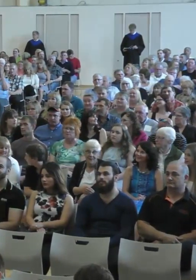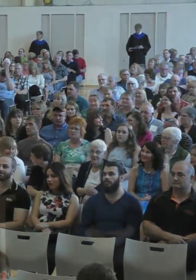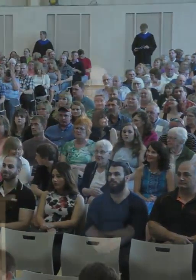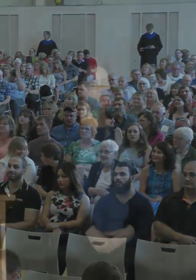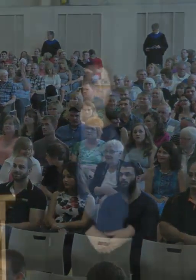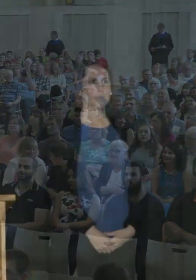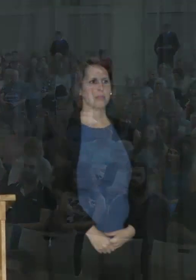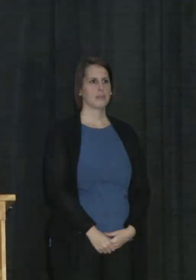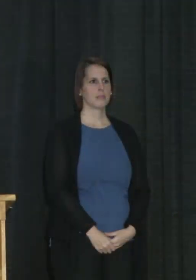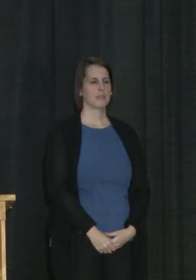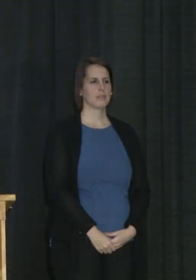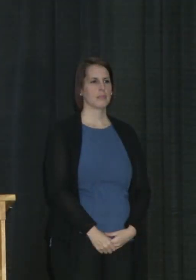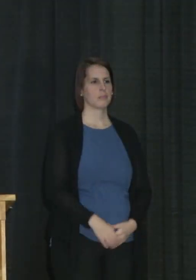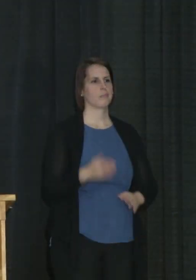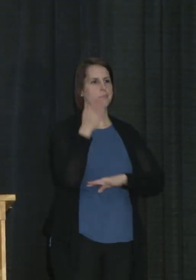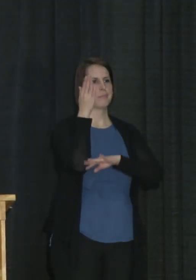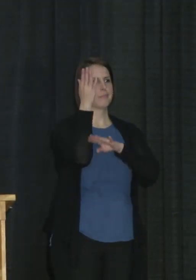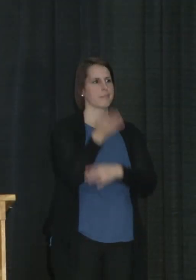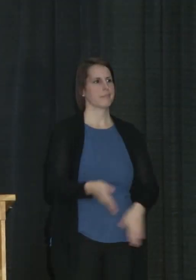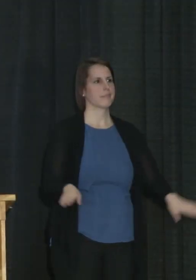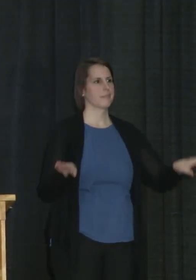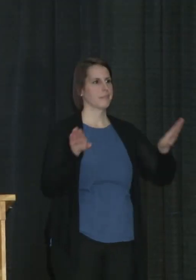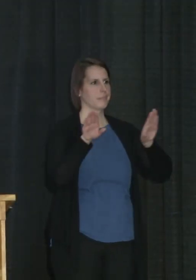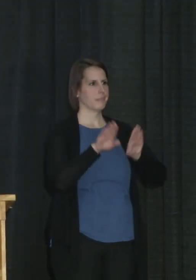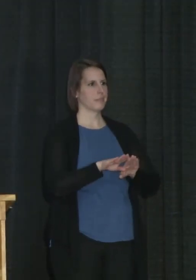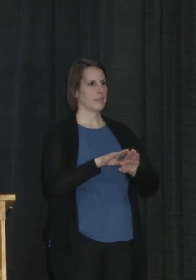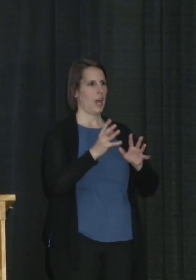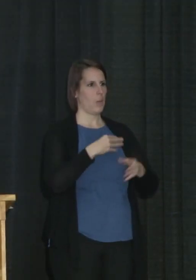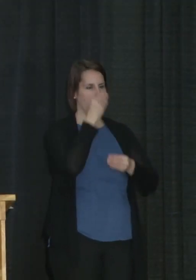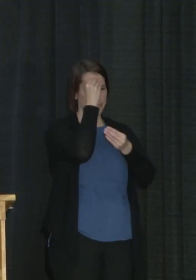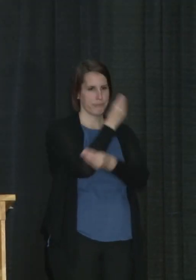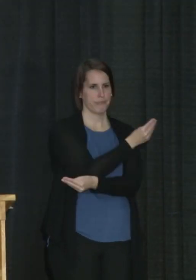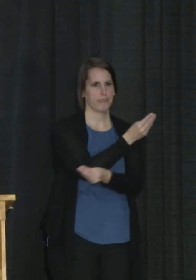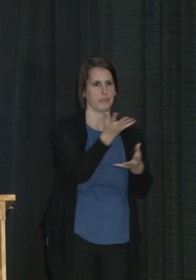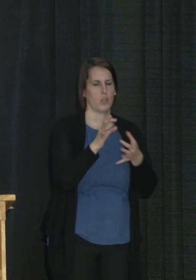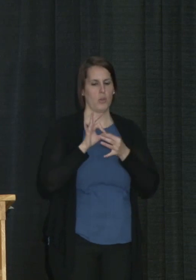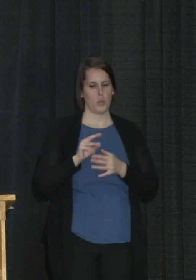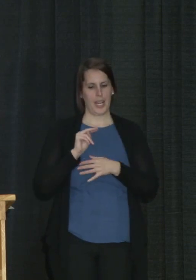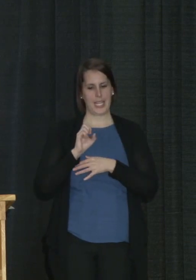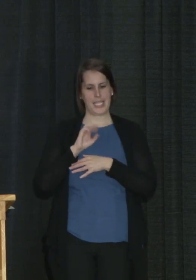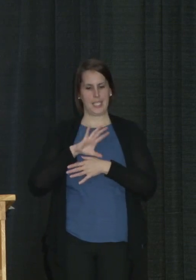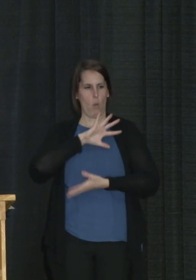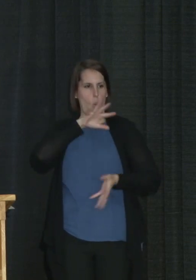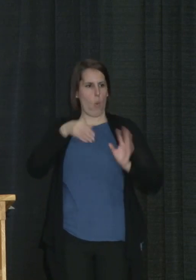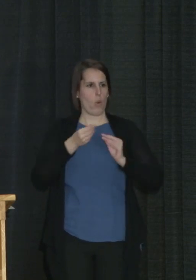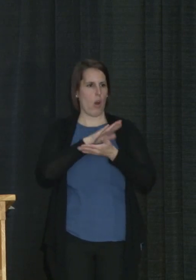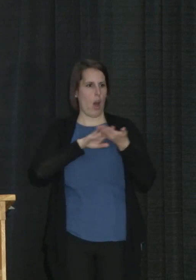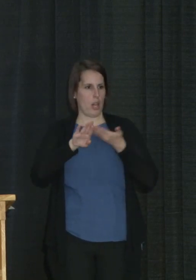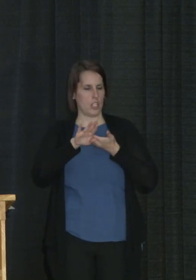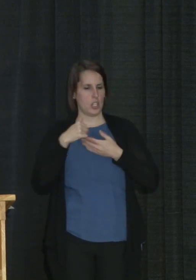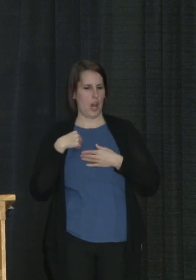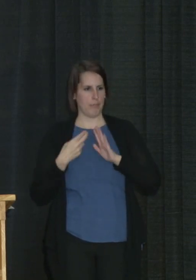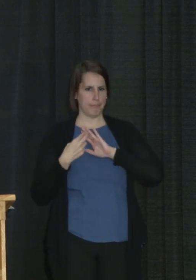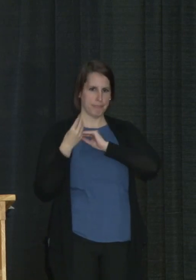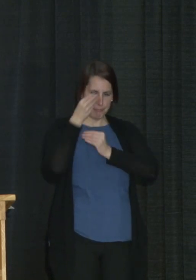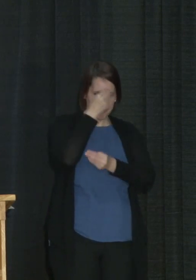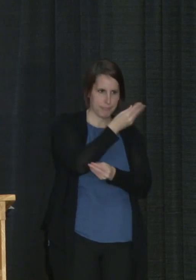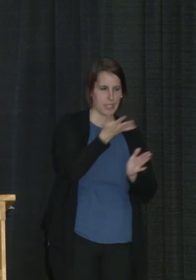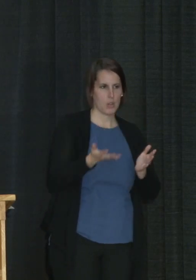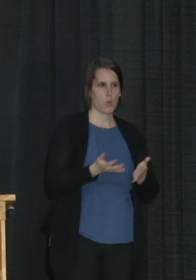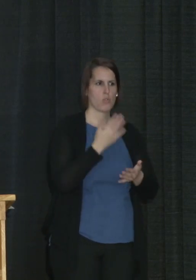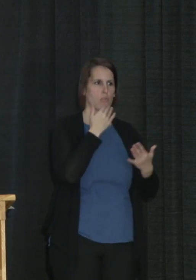In conclusion, on behalf of the entire college, it gives me great pleasure to say congratulations, and I want you to promise me one